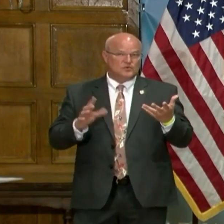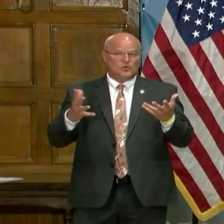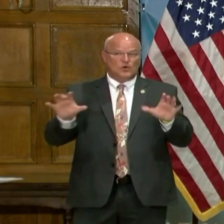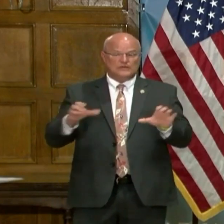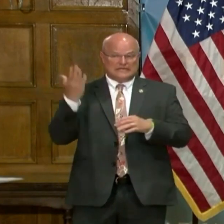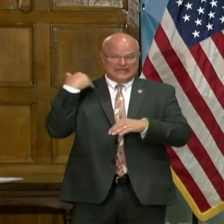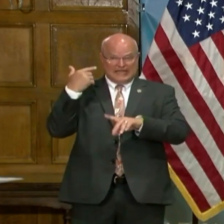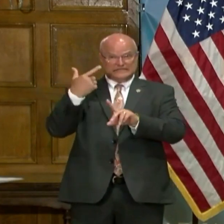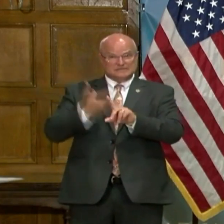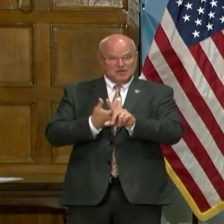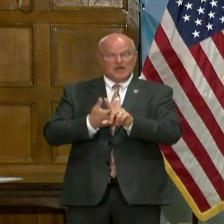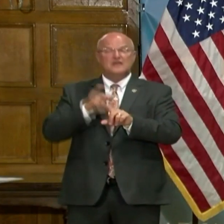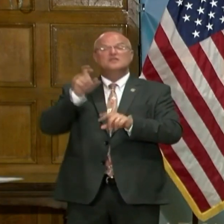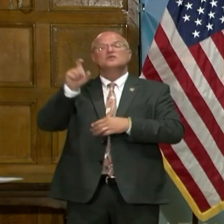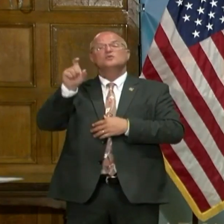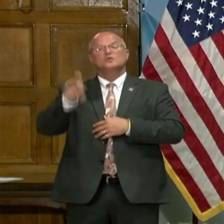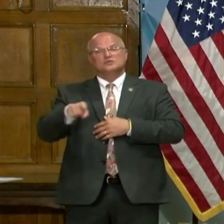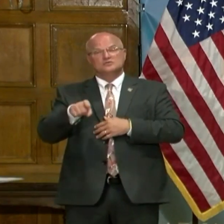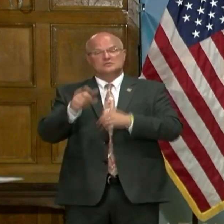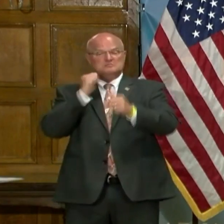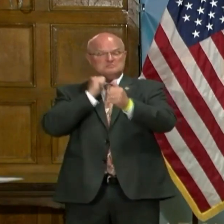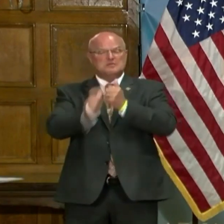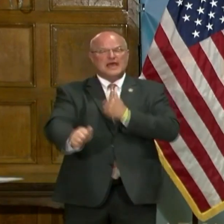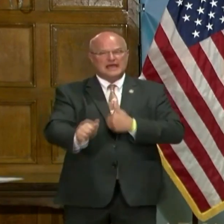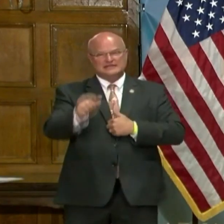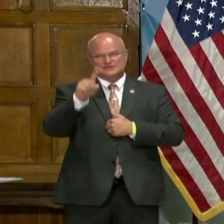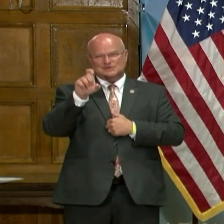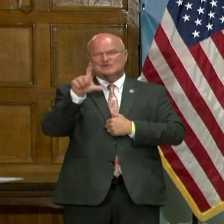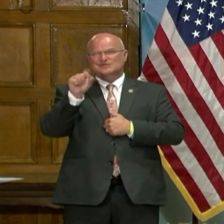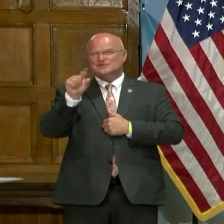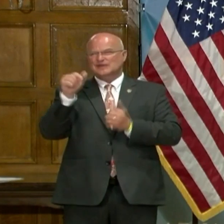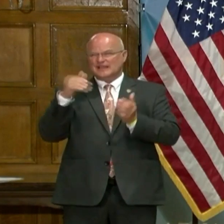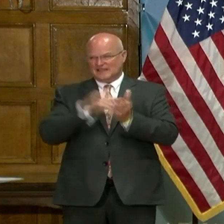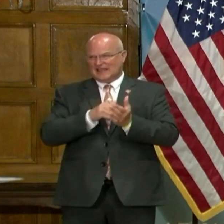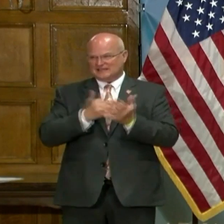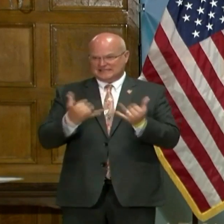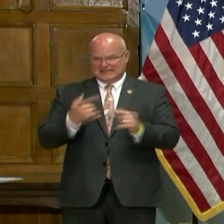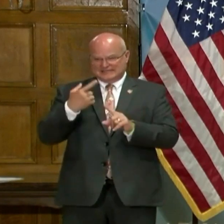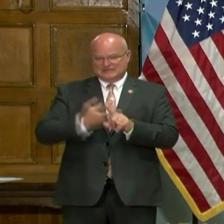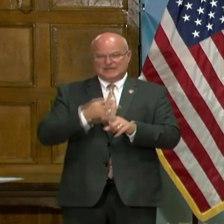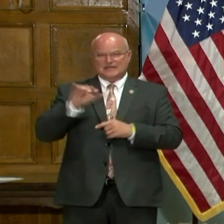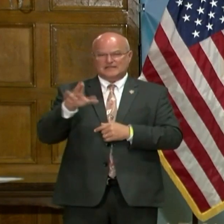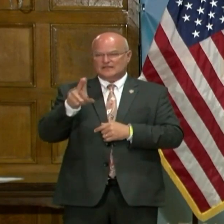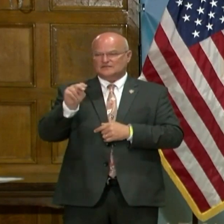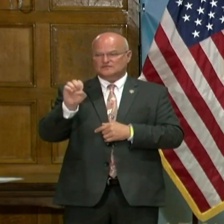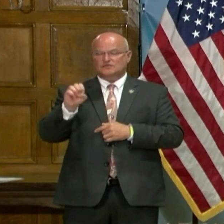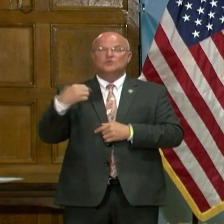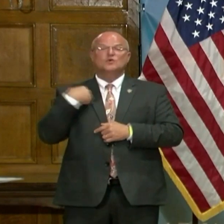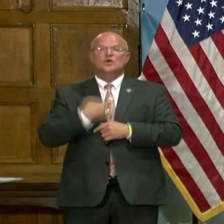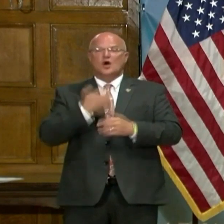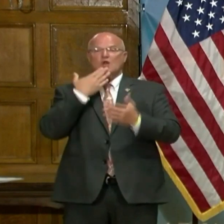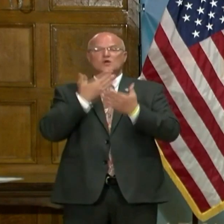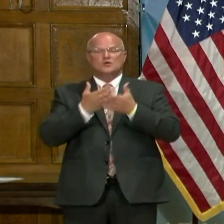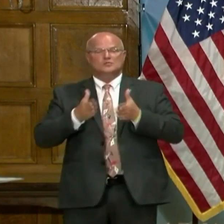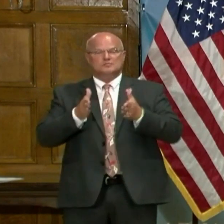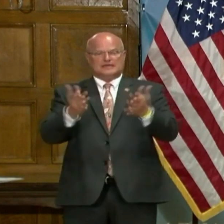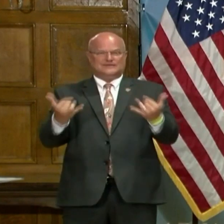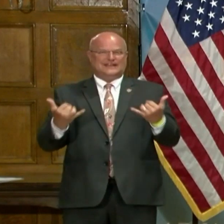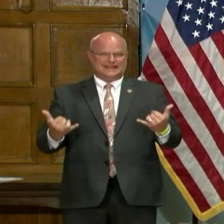what we did last month, we should even exceed the 120,000. So we're on a good